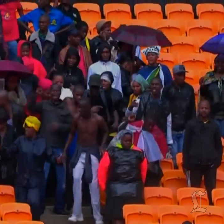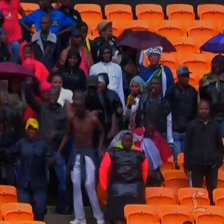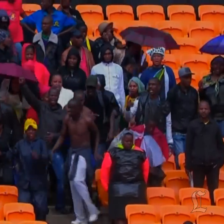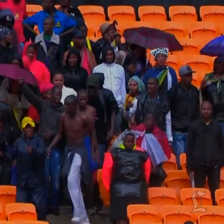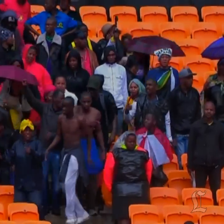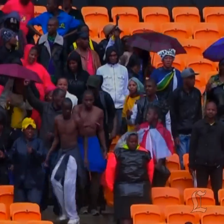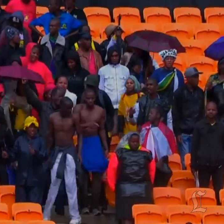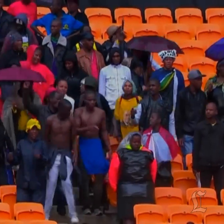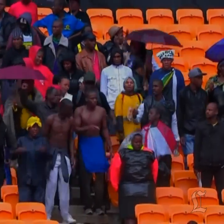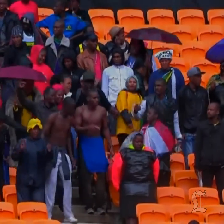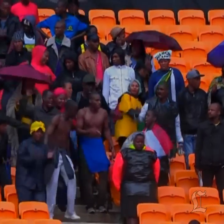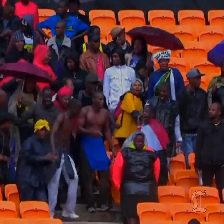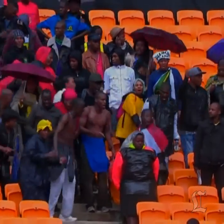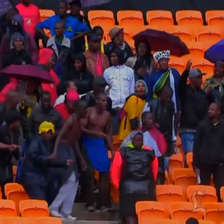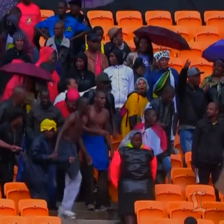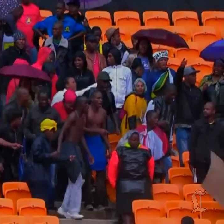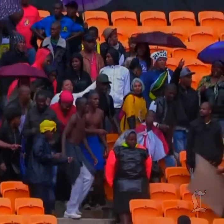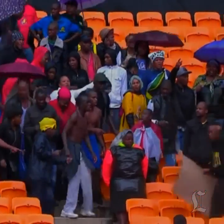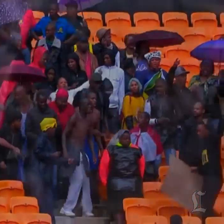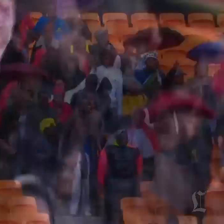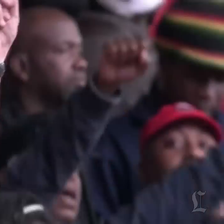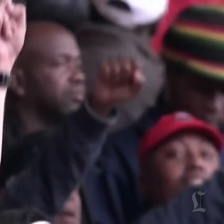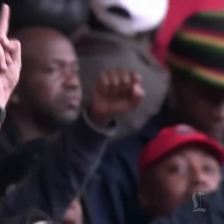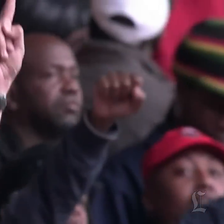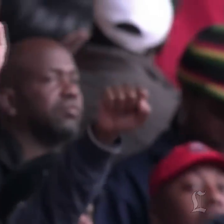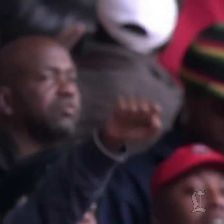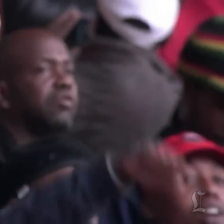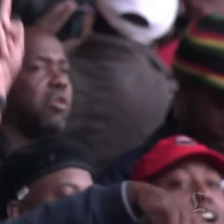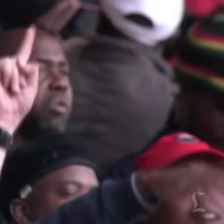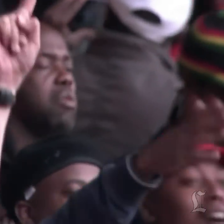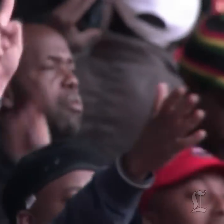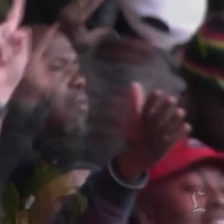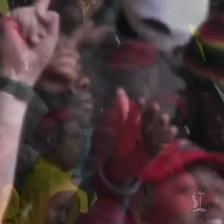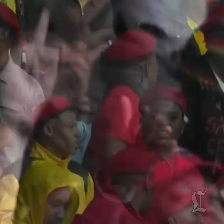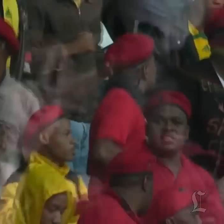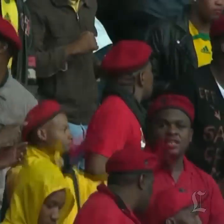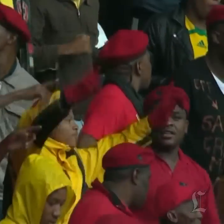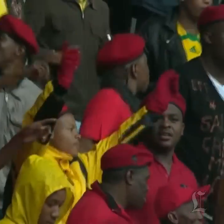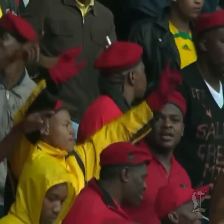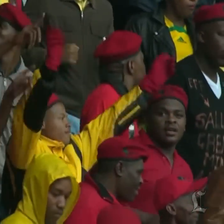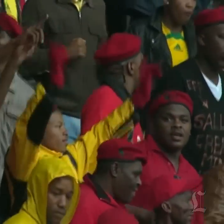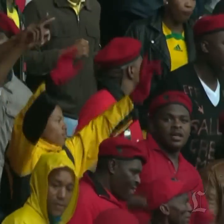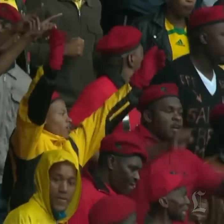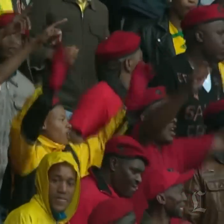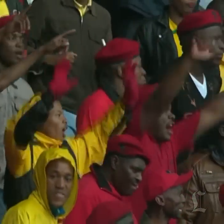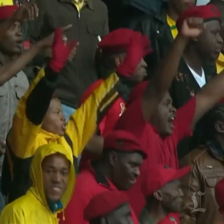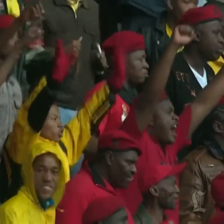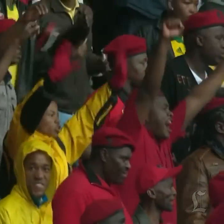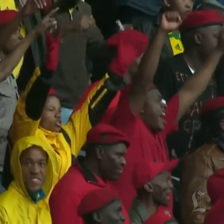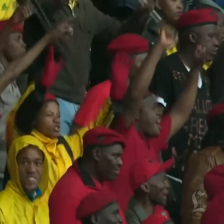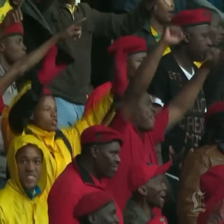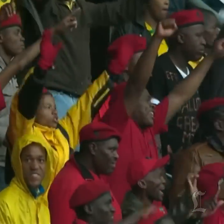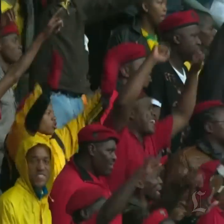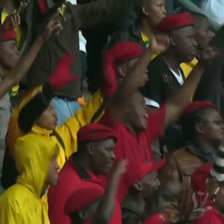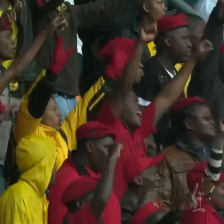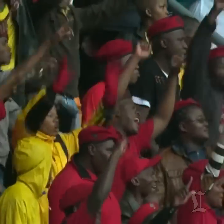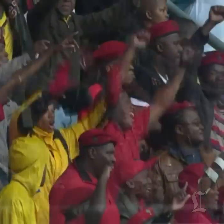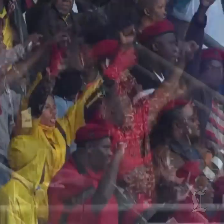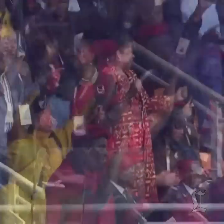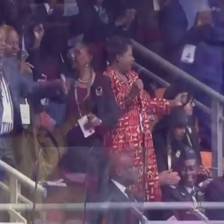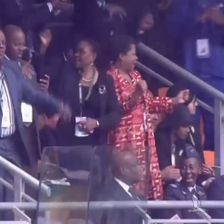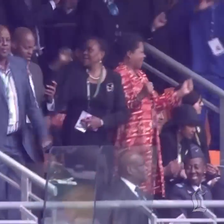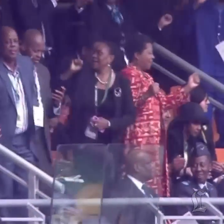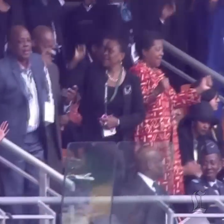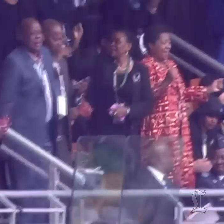of the Mandela memorial events and funeral. Many seats in the stadium remained empty for the memorial. There were complaints of inadequate or non